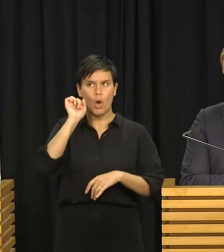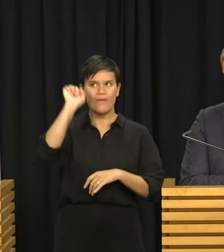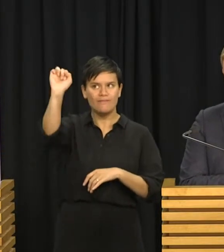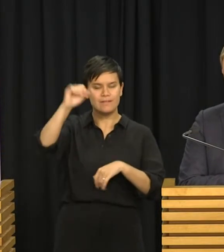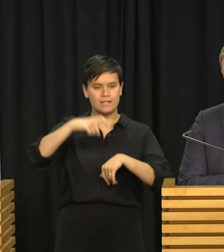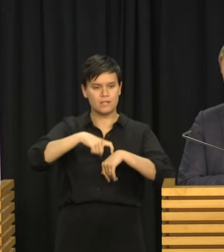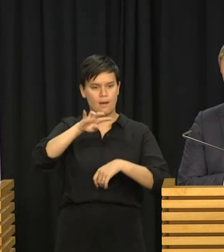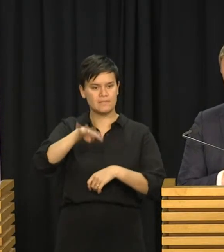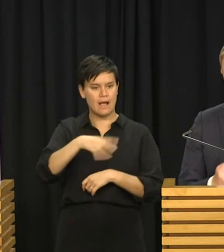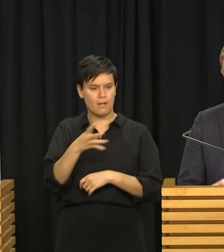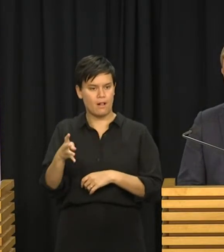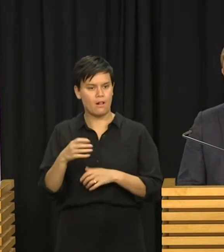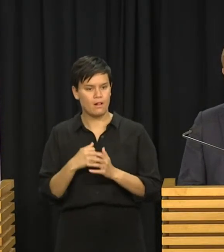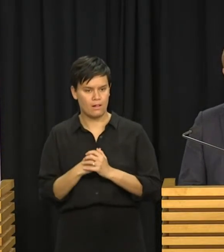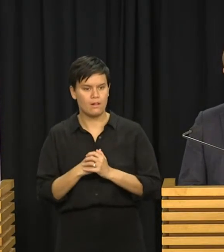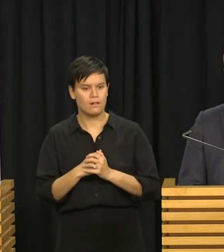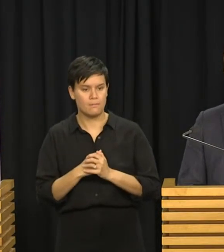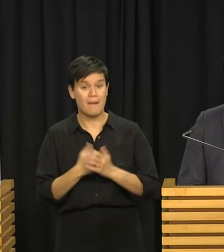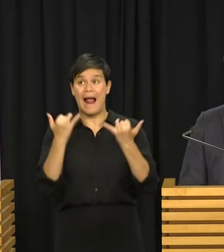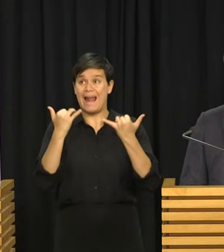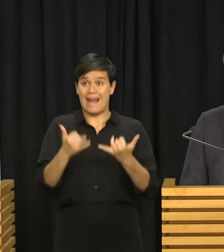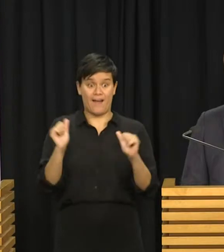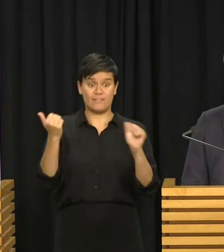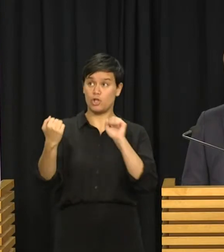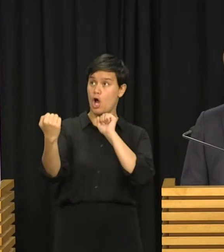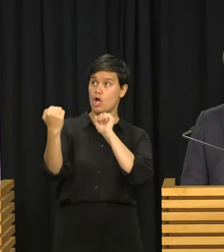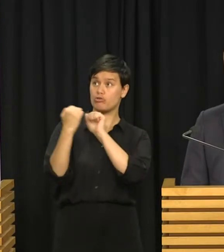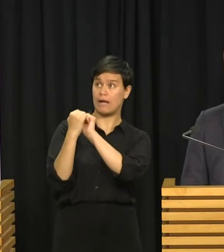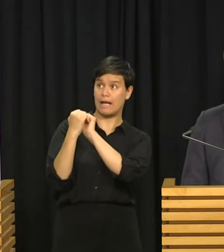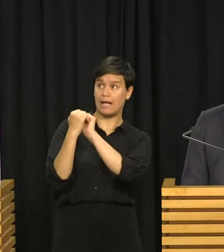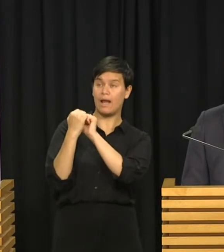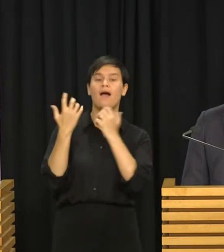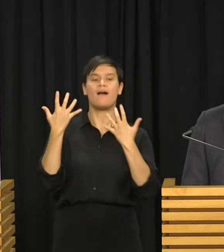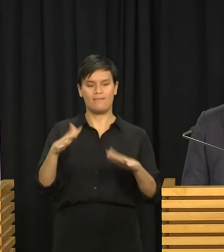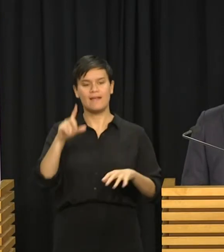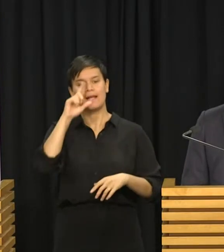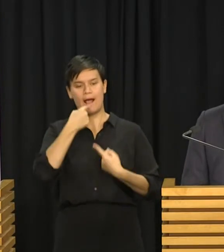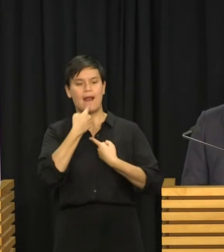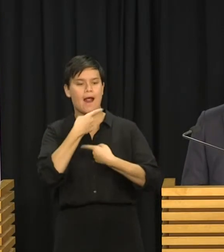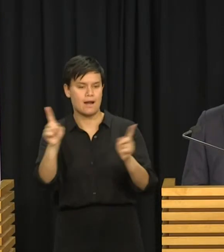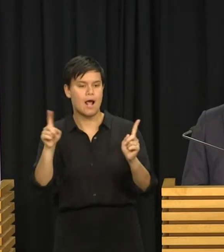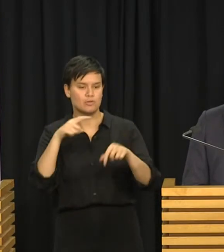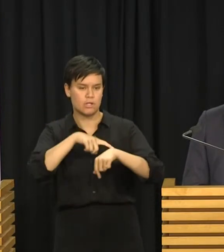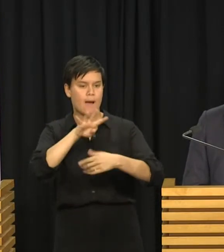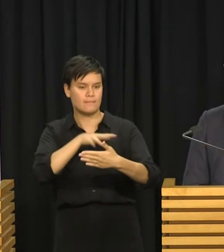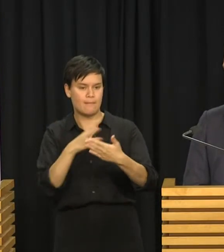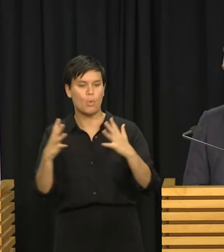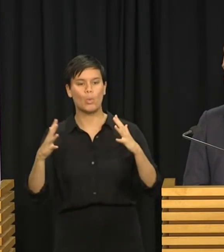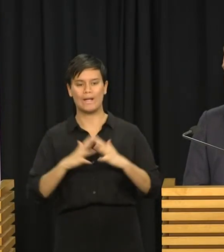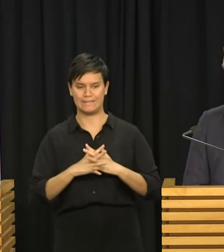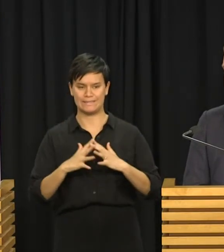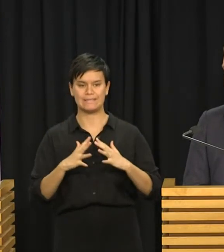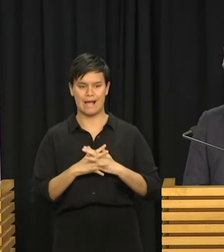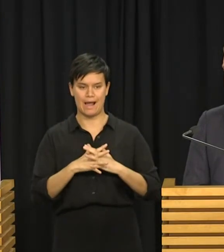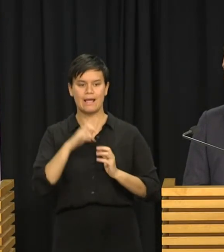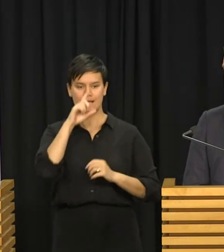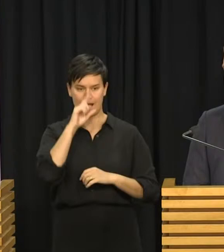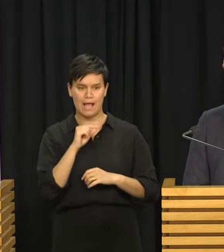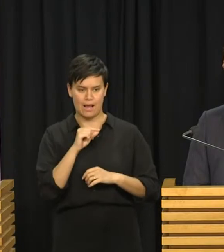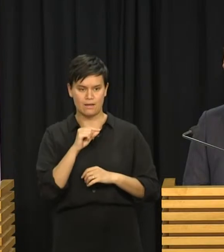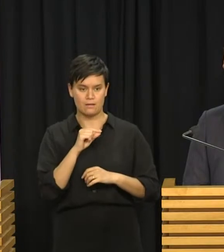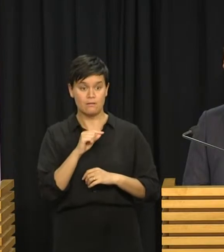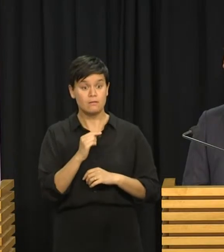locked in this agreement, our sequencing framework will be out on Wednesday. You'll see broadly the order in which people will be